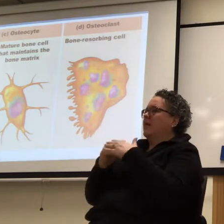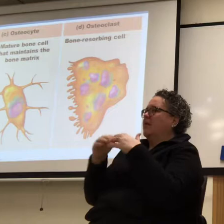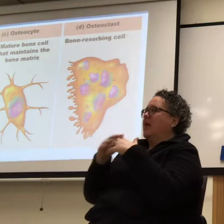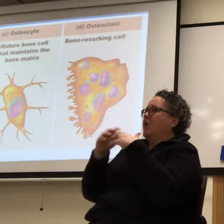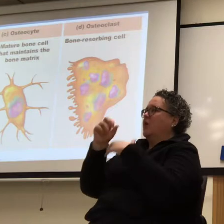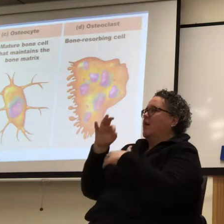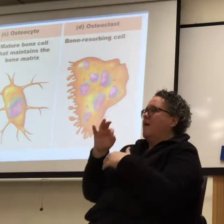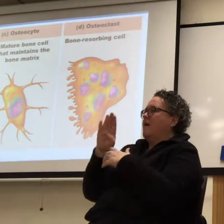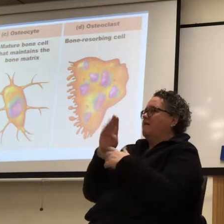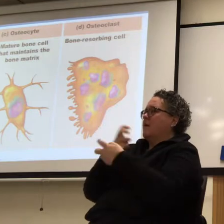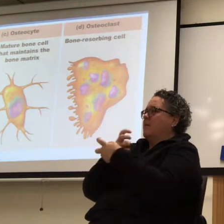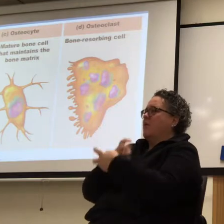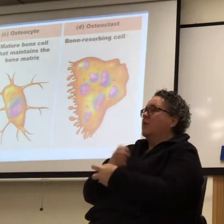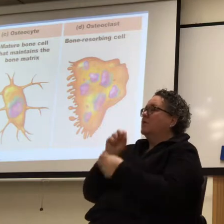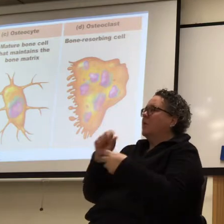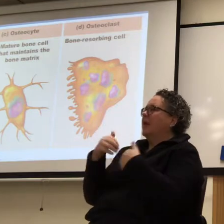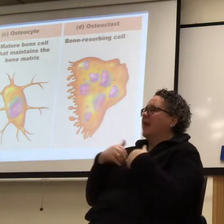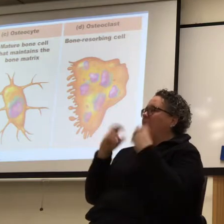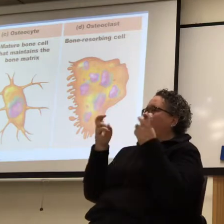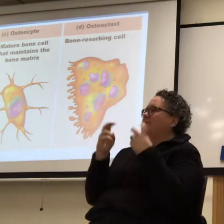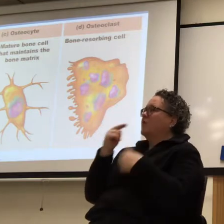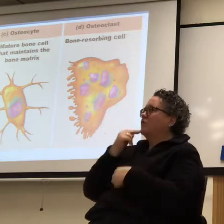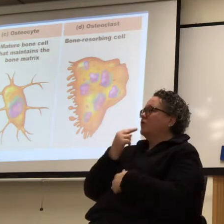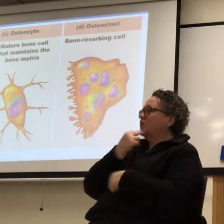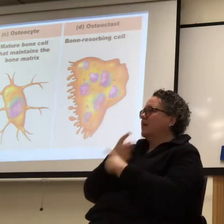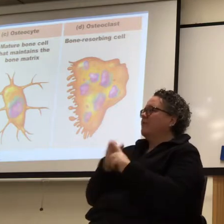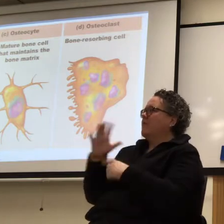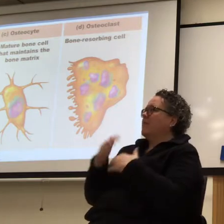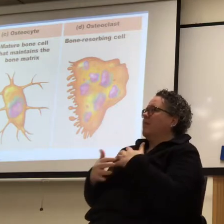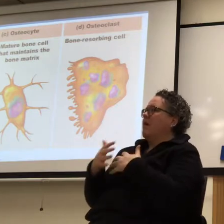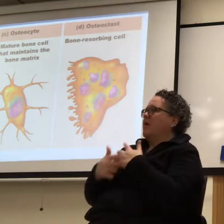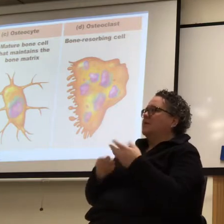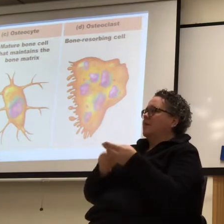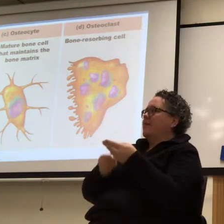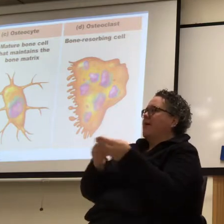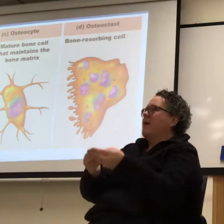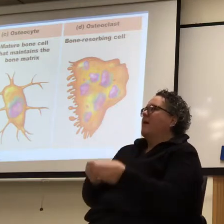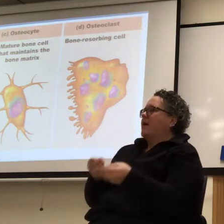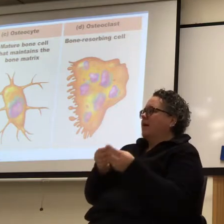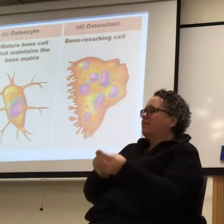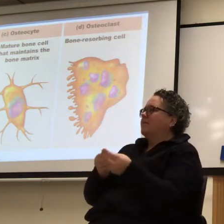so it can have like nourishment from the blood supply.